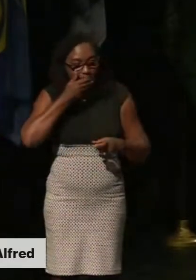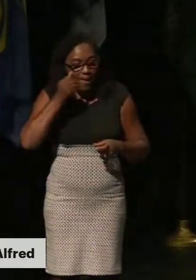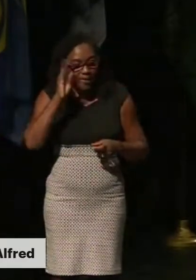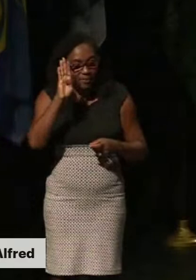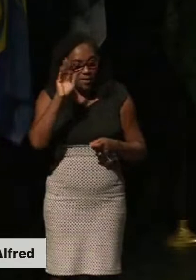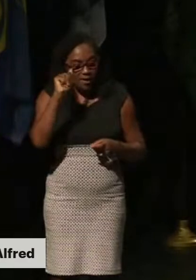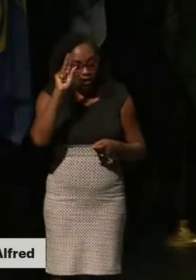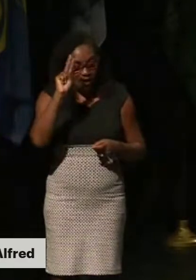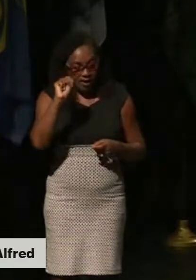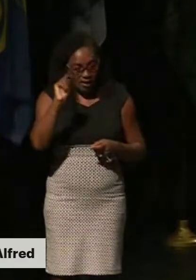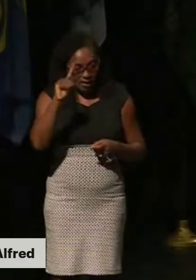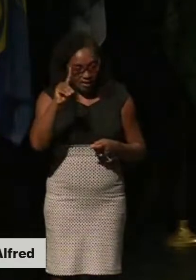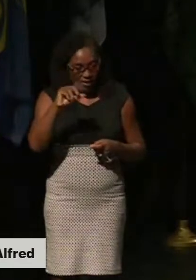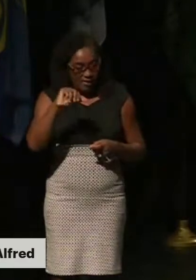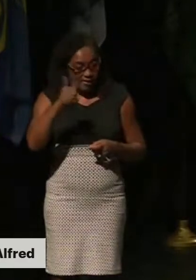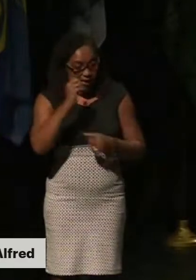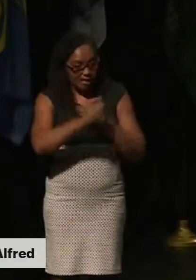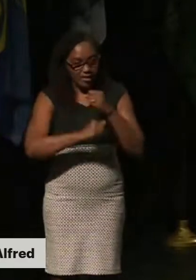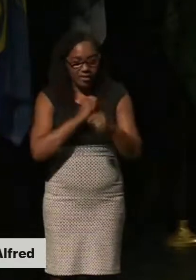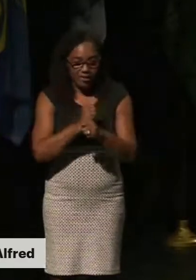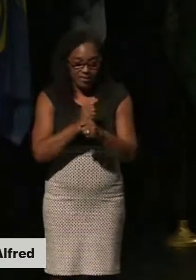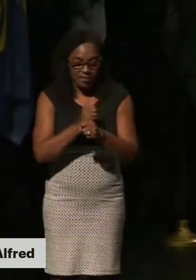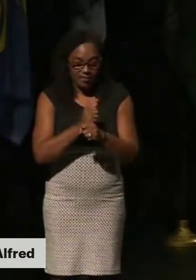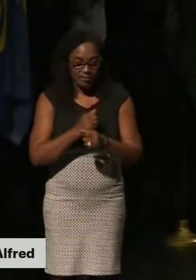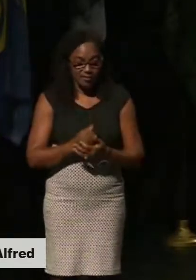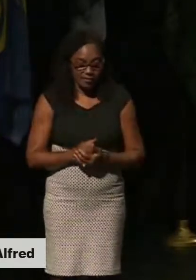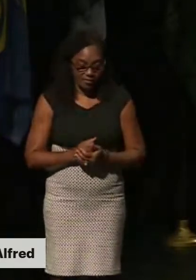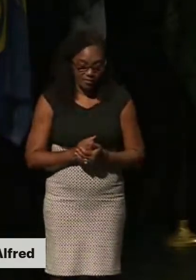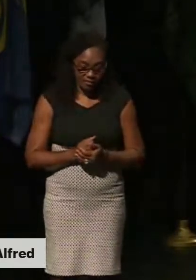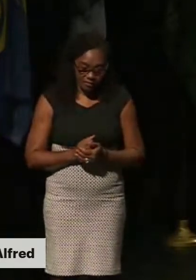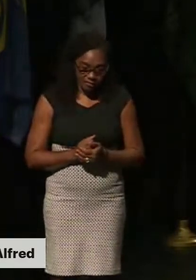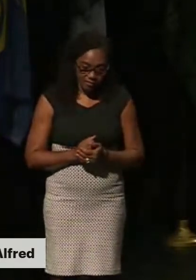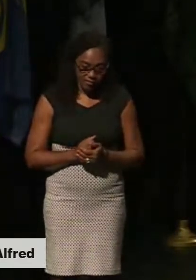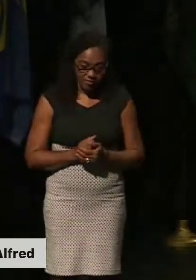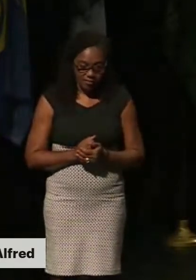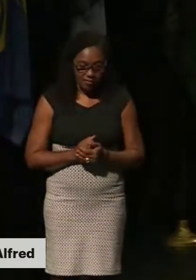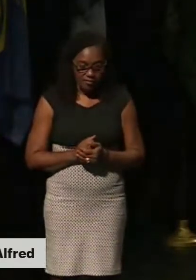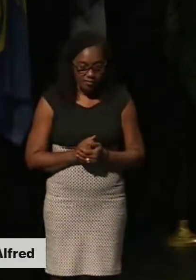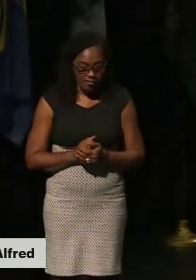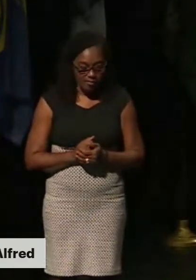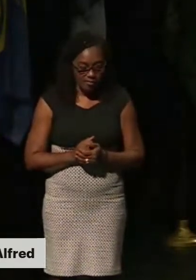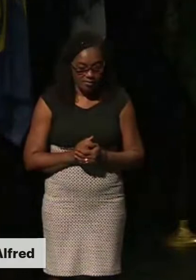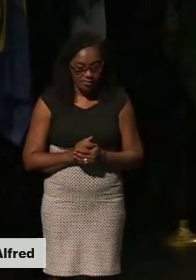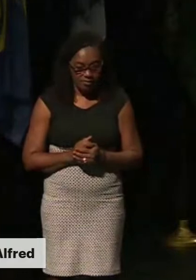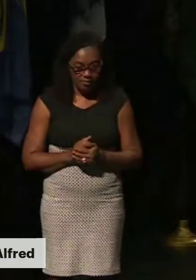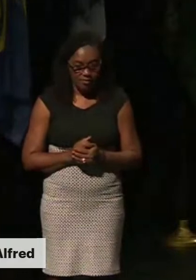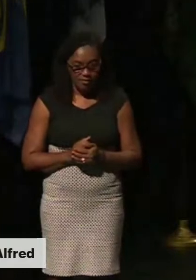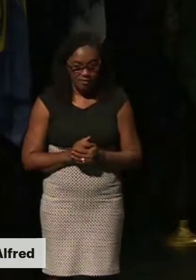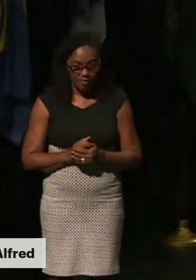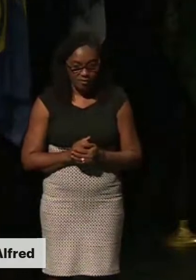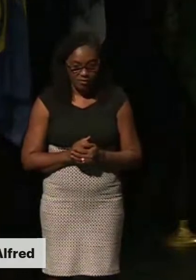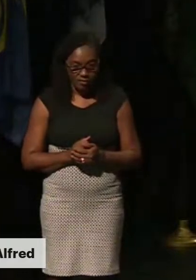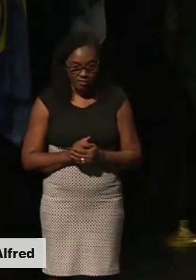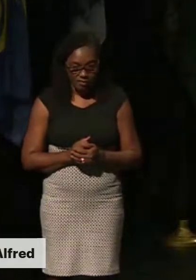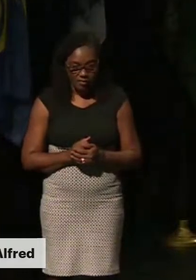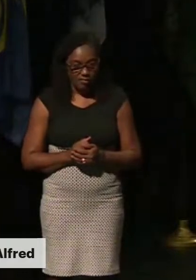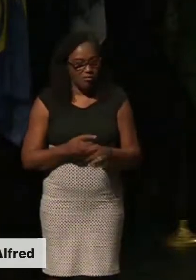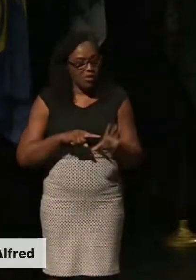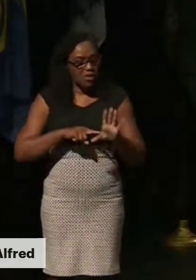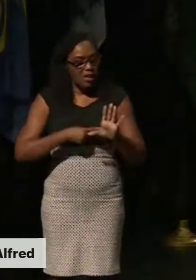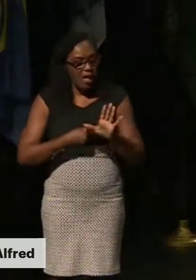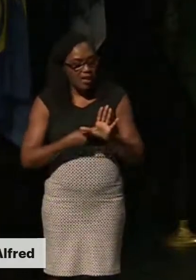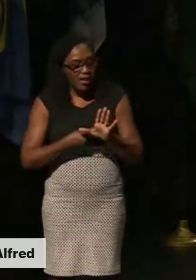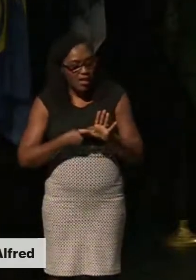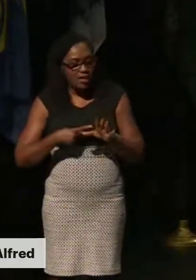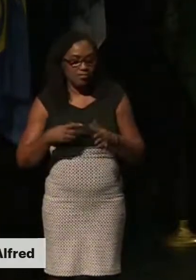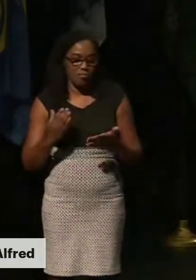Mrs. Nicholson Alfred has served as an insightful resource of all things cultural, having introduced a number of programs